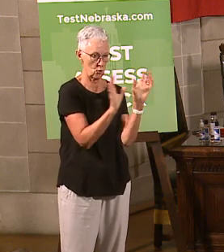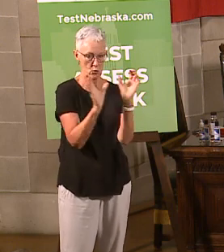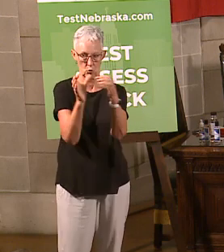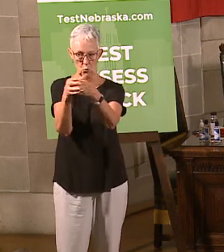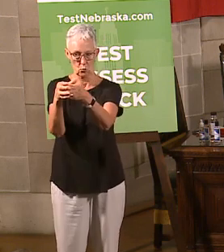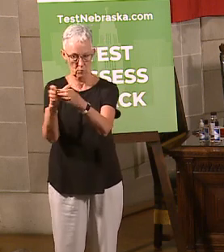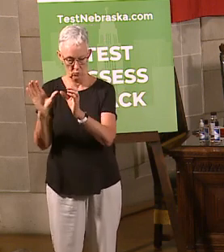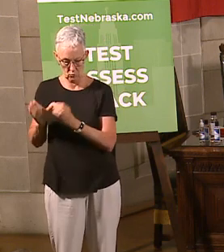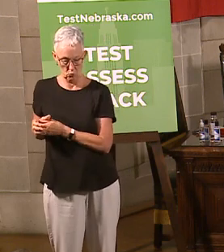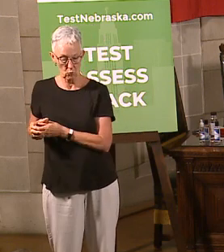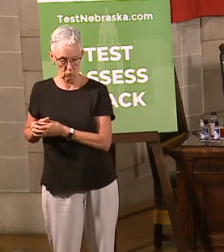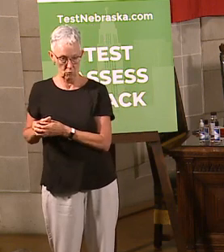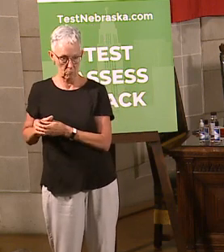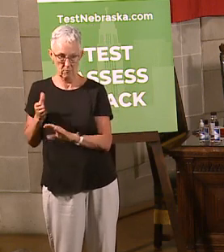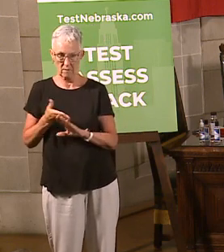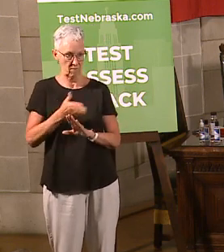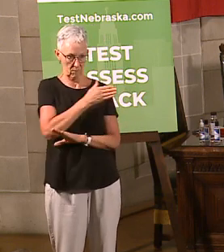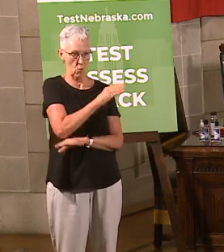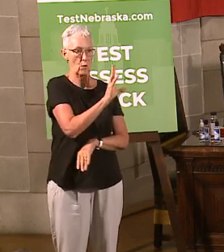before.